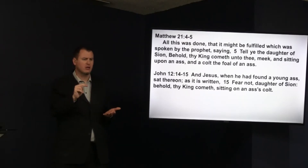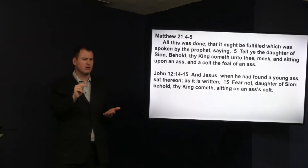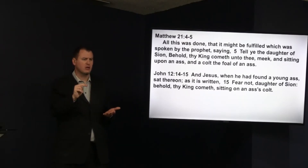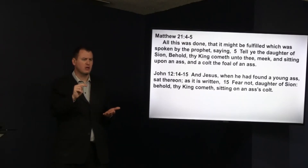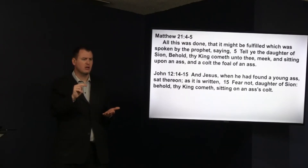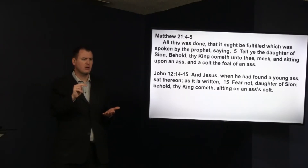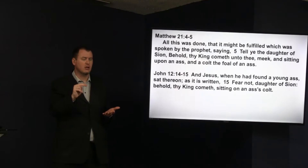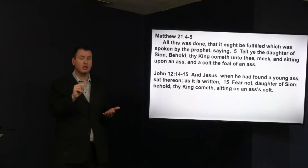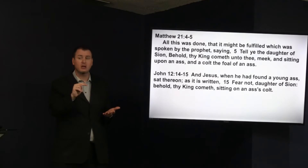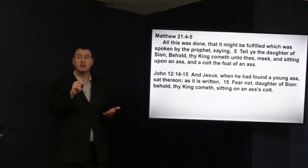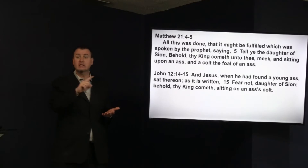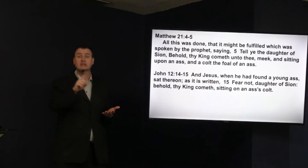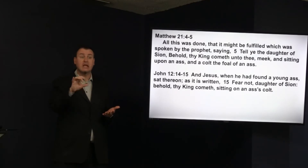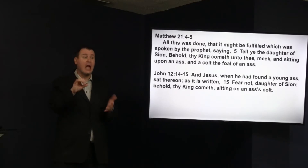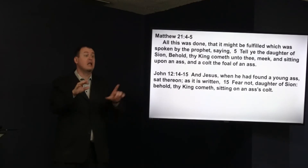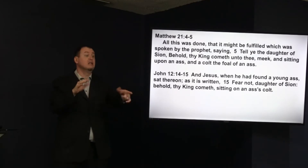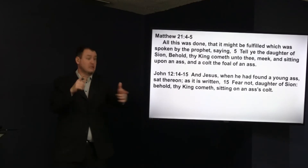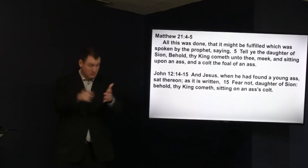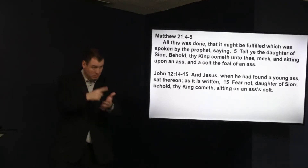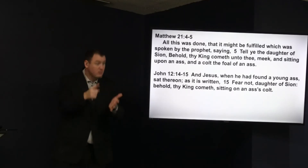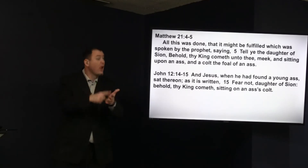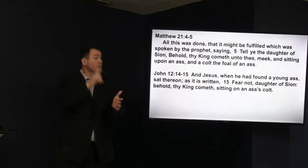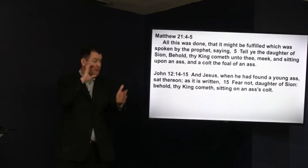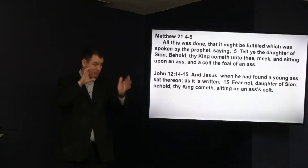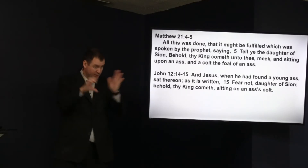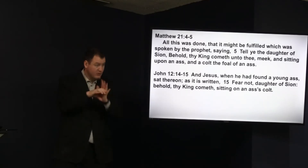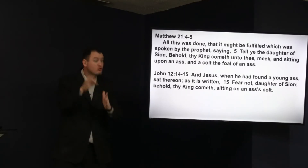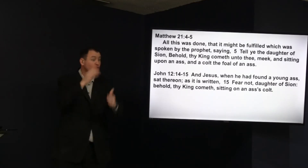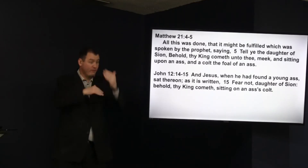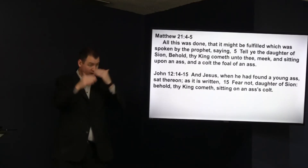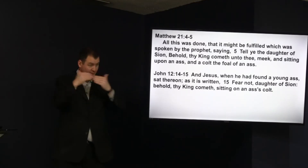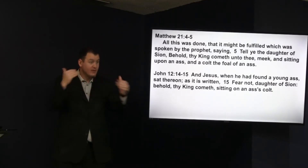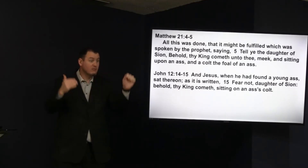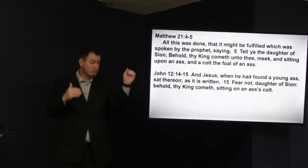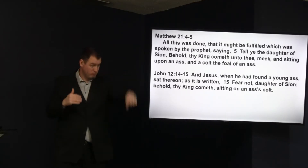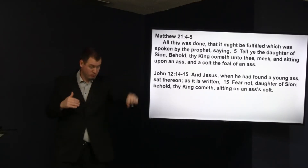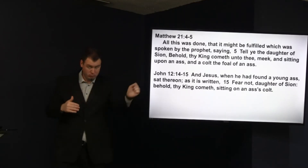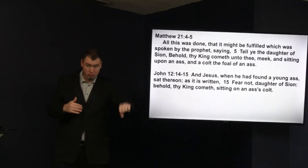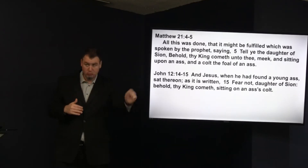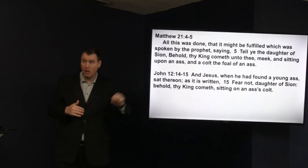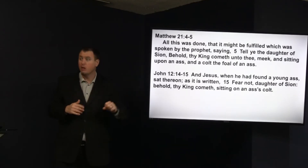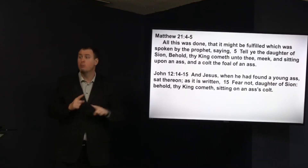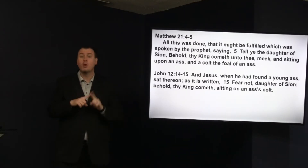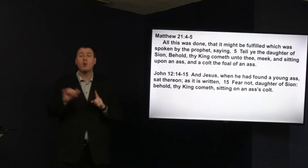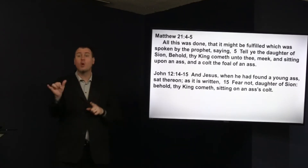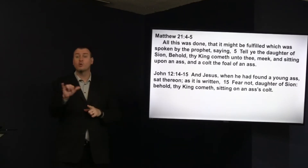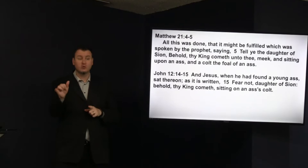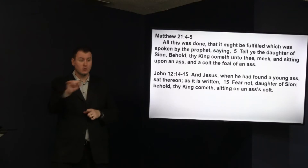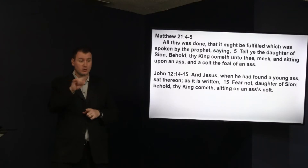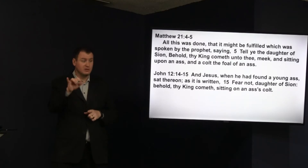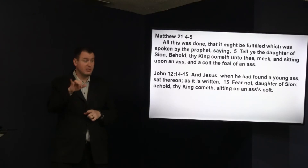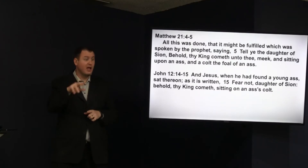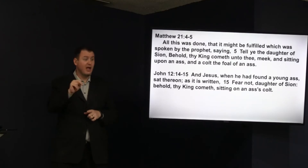in Zion, what is Zion? We'll write. Sometimes Zion is a picture of